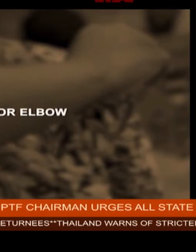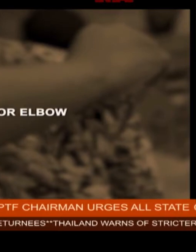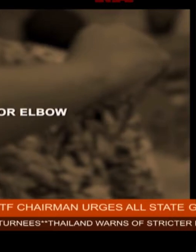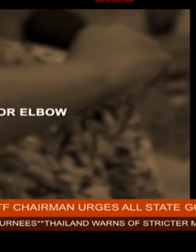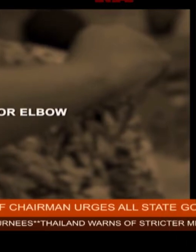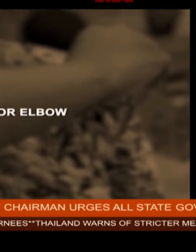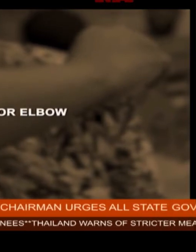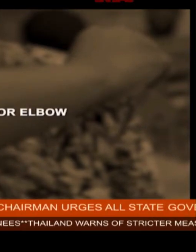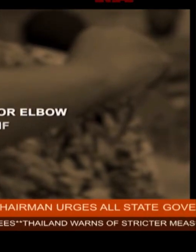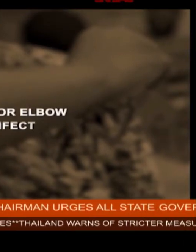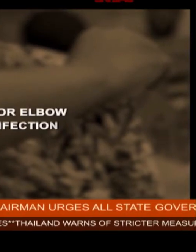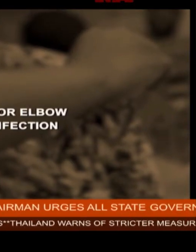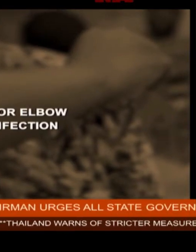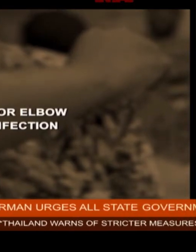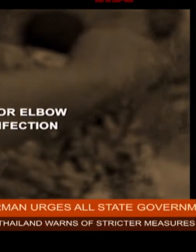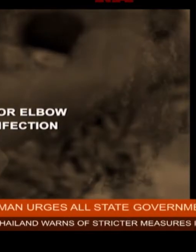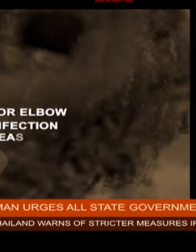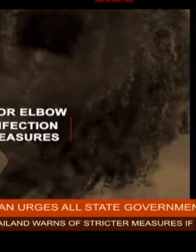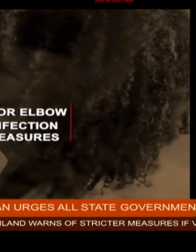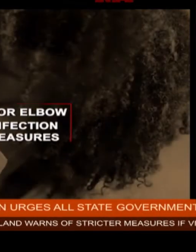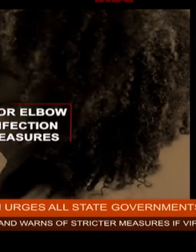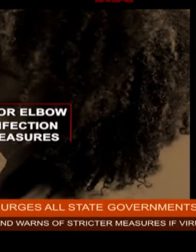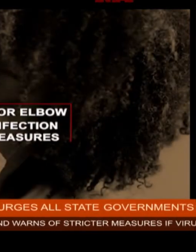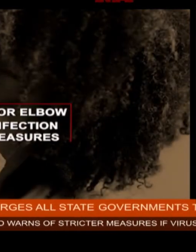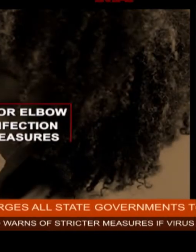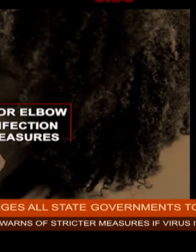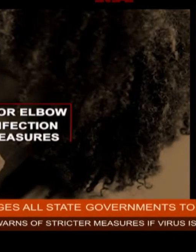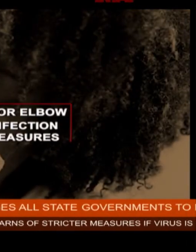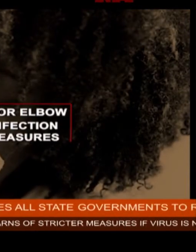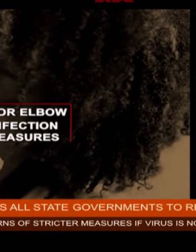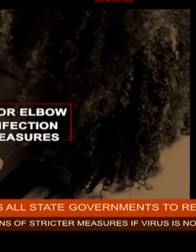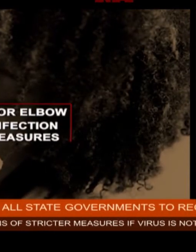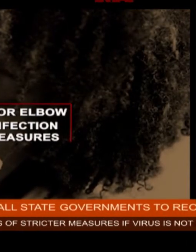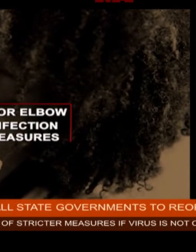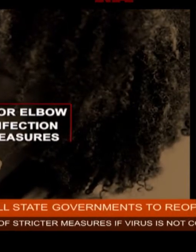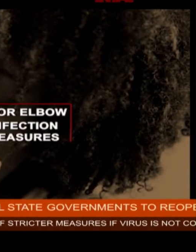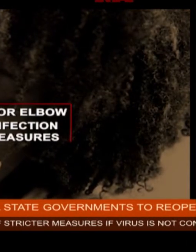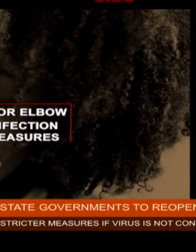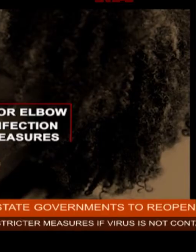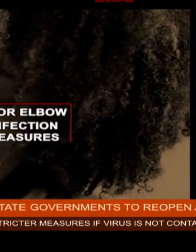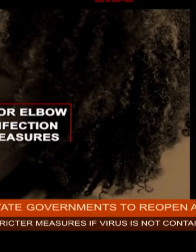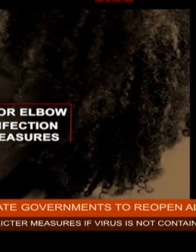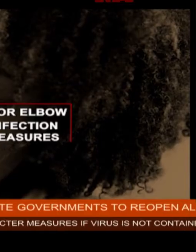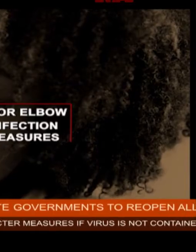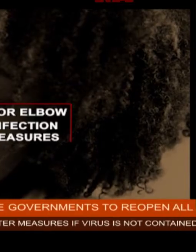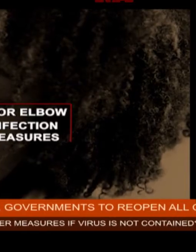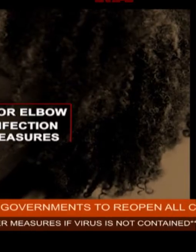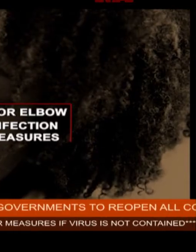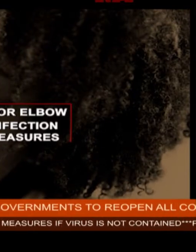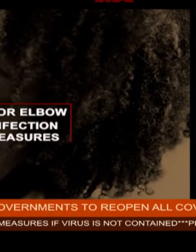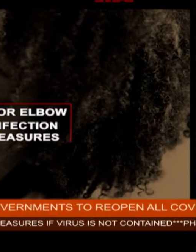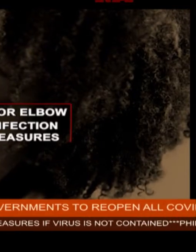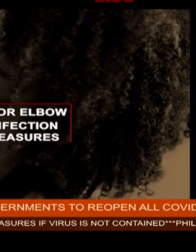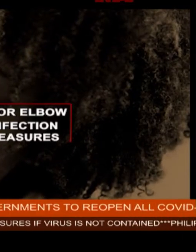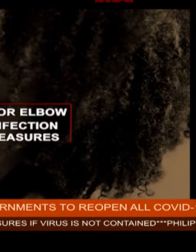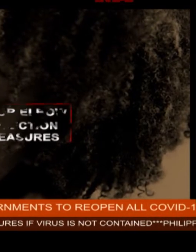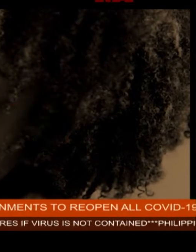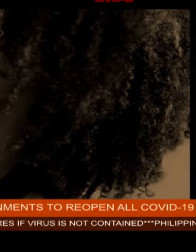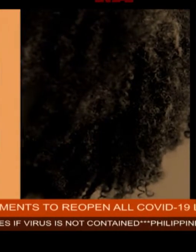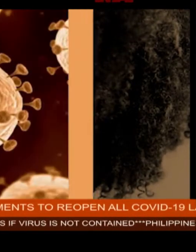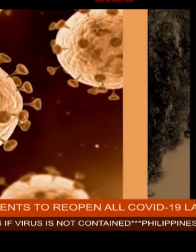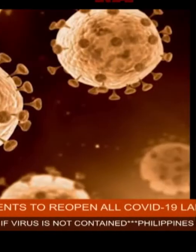tissue or elbow, and strictly adhering to infection prevention control measures in